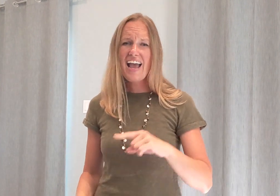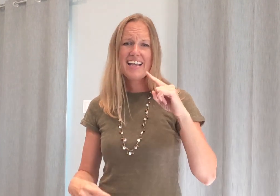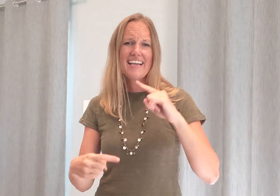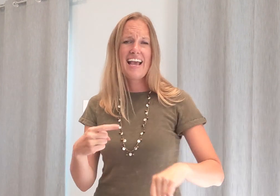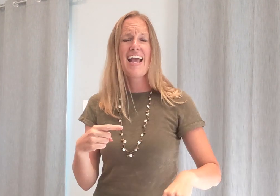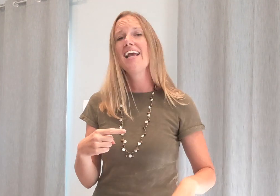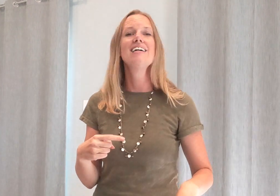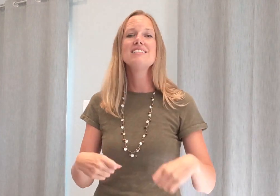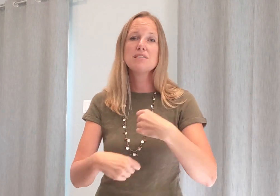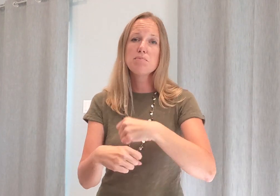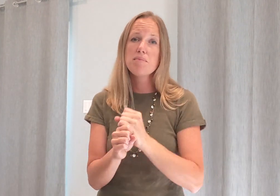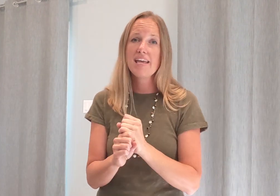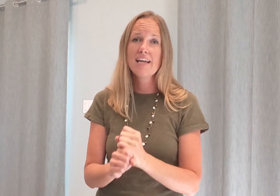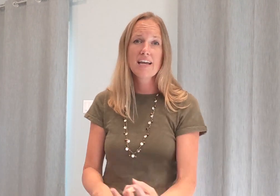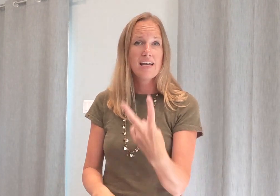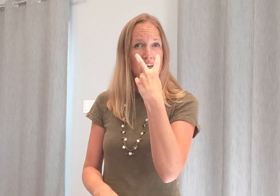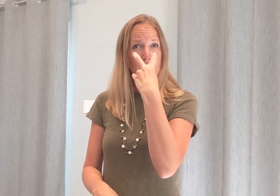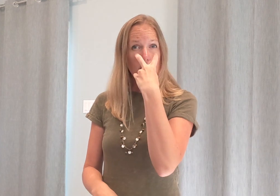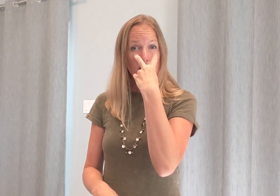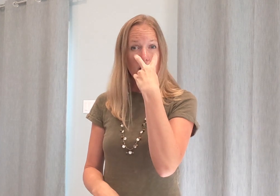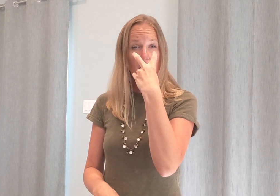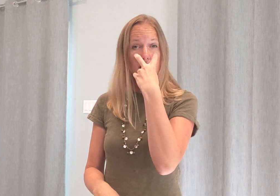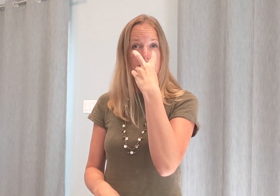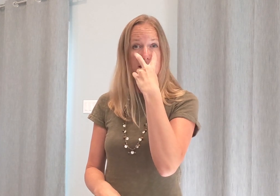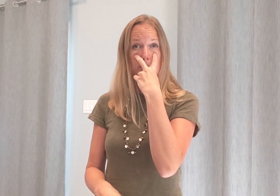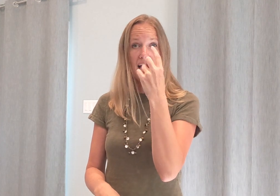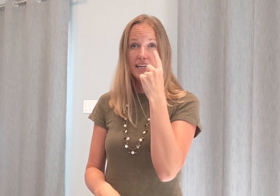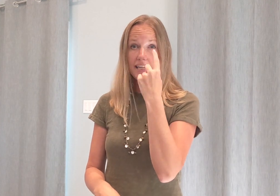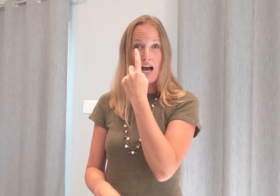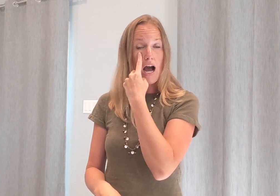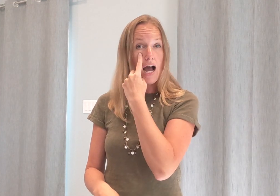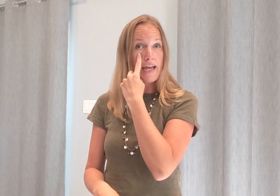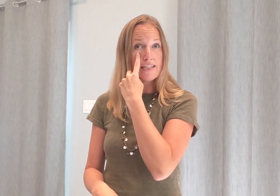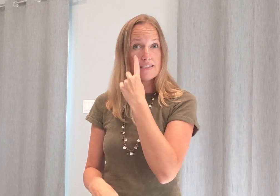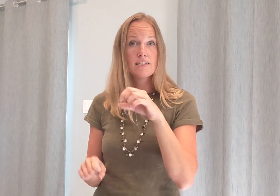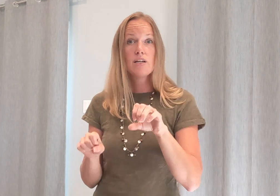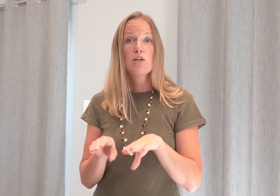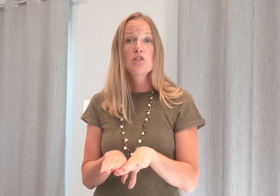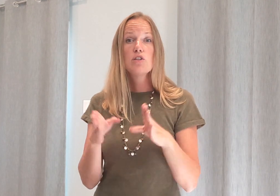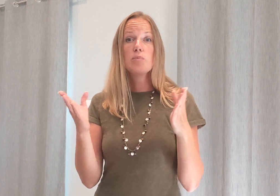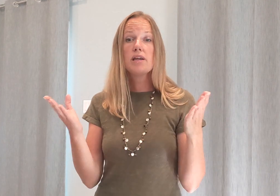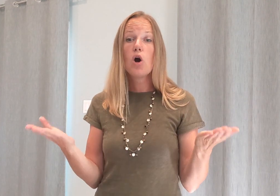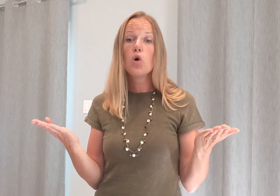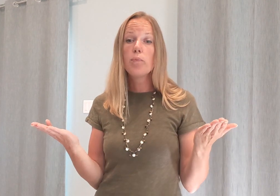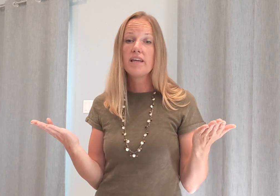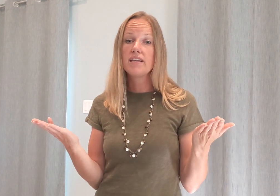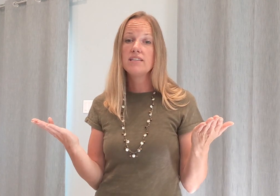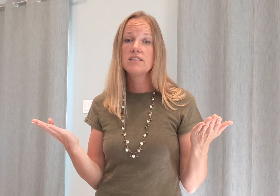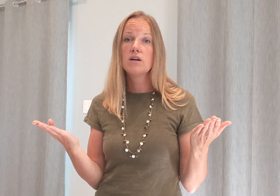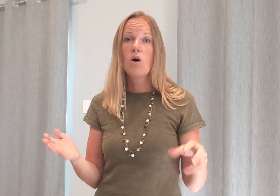I can't make or cause the blinded eyes to be opened,